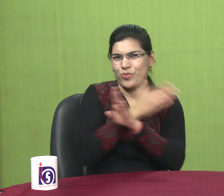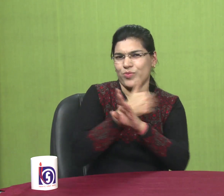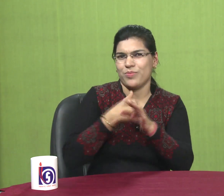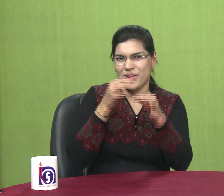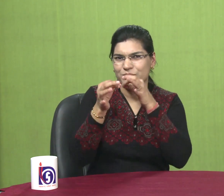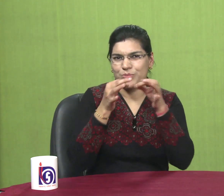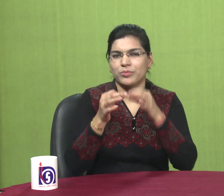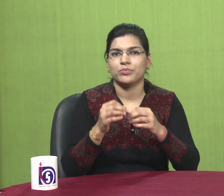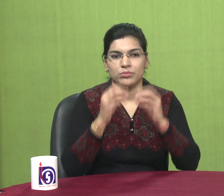Hyperlinks are the links